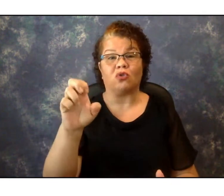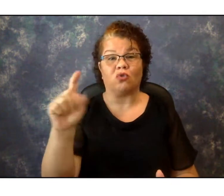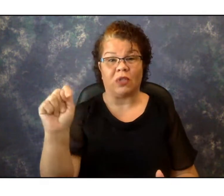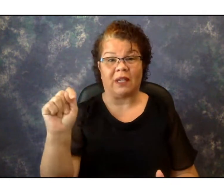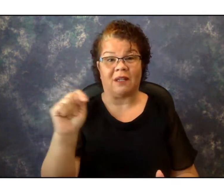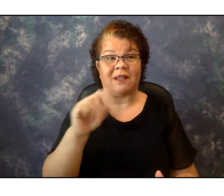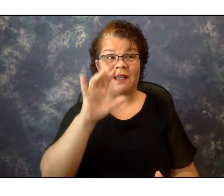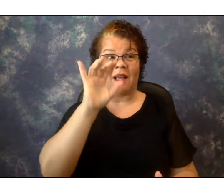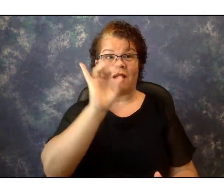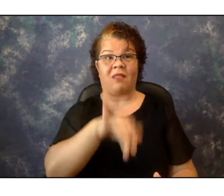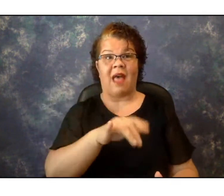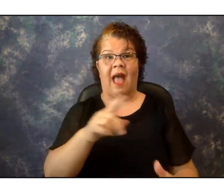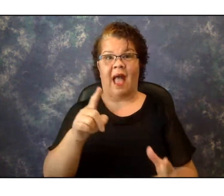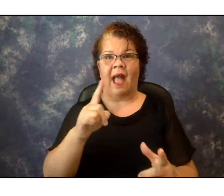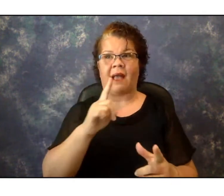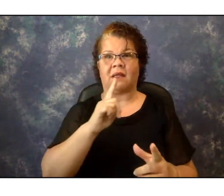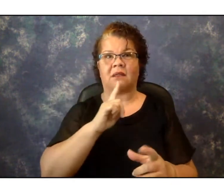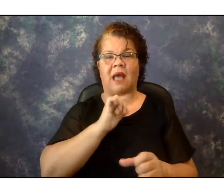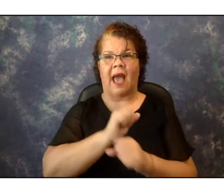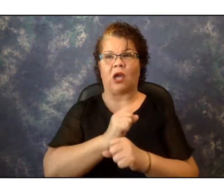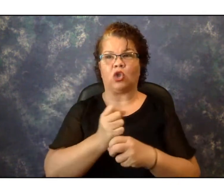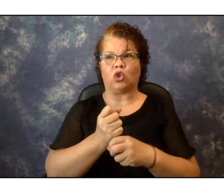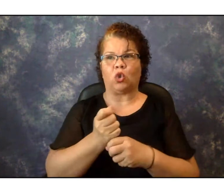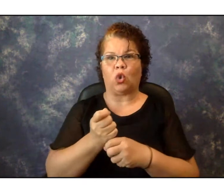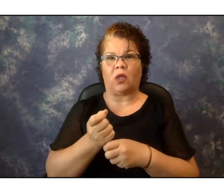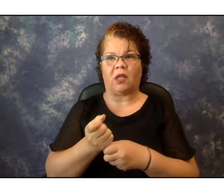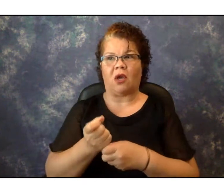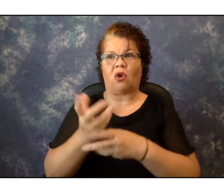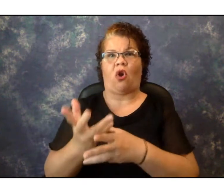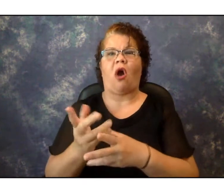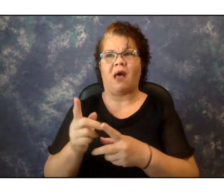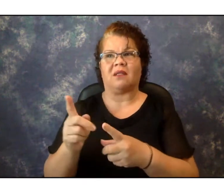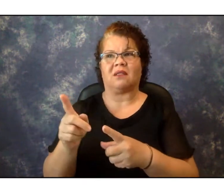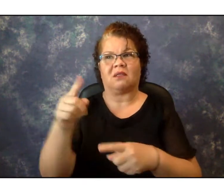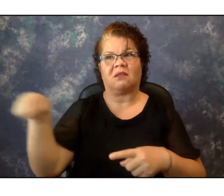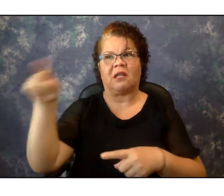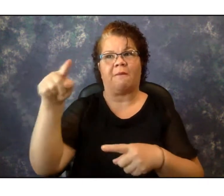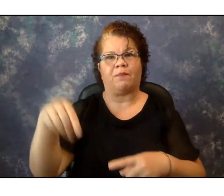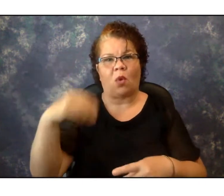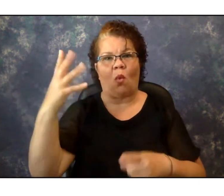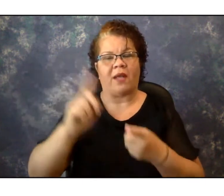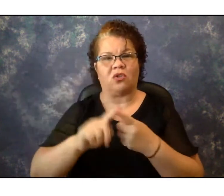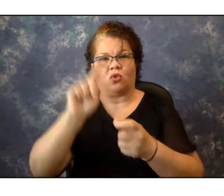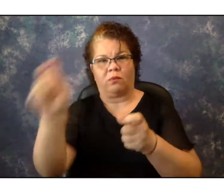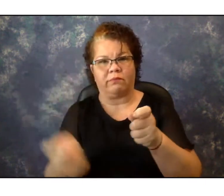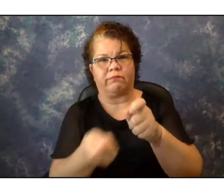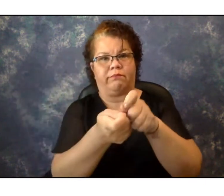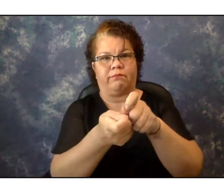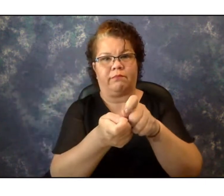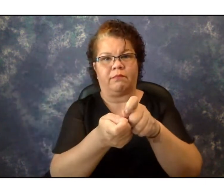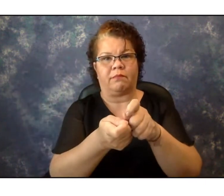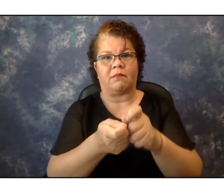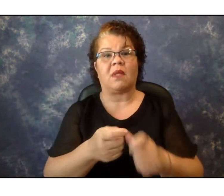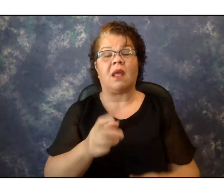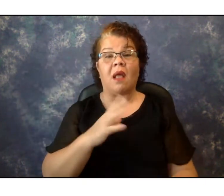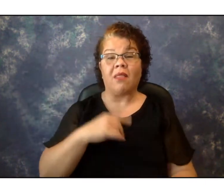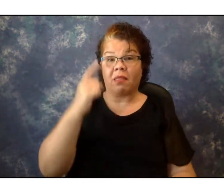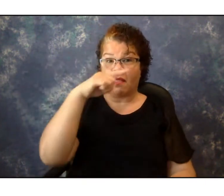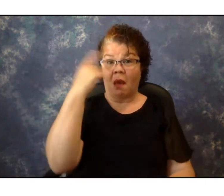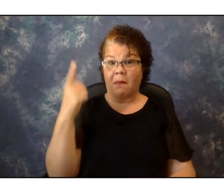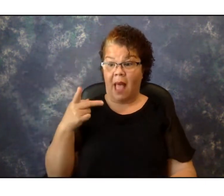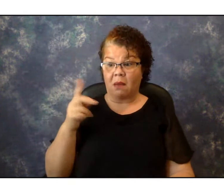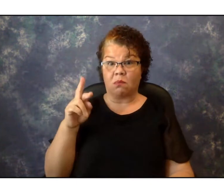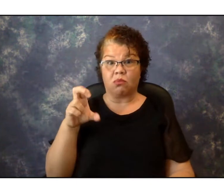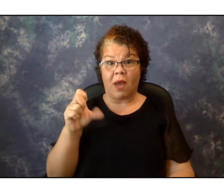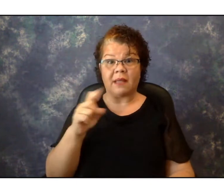of reprisals. And I think that's really, in the case of Wilmington, for instance, the Black press was very much targeted as part